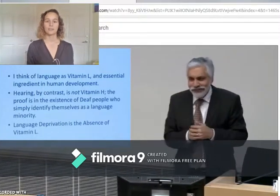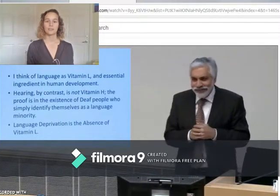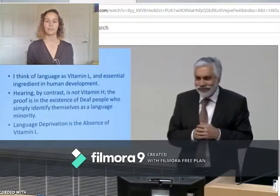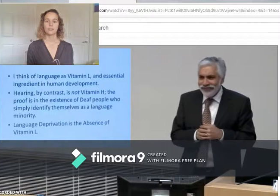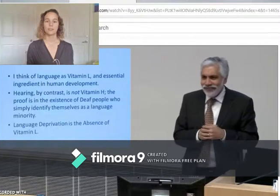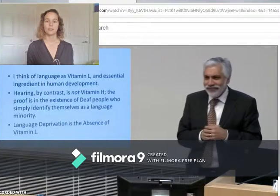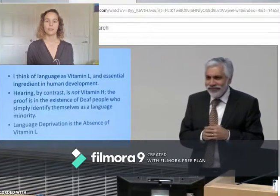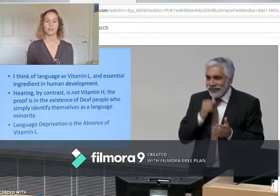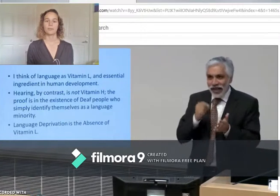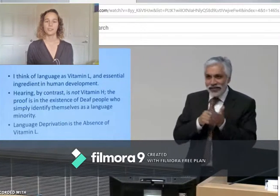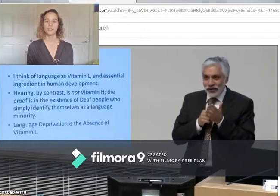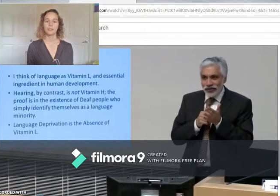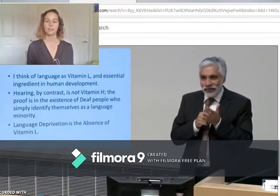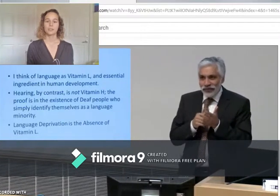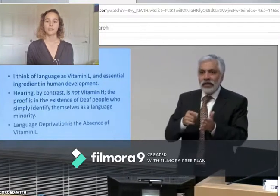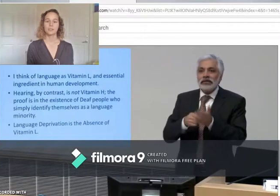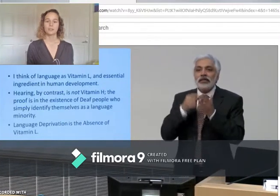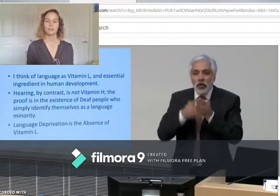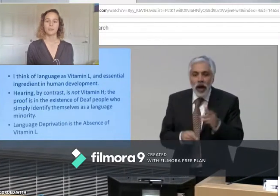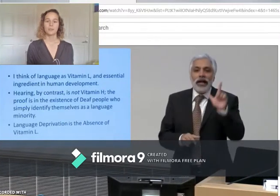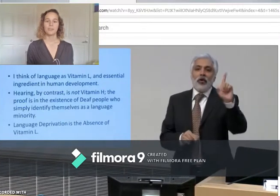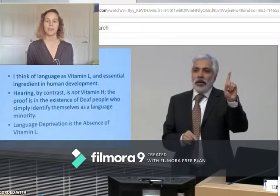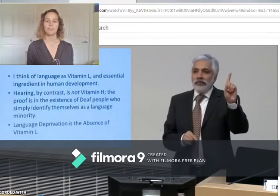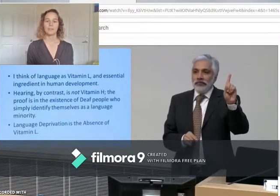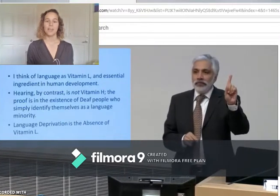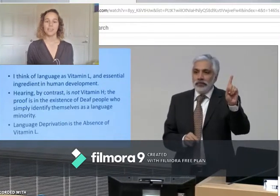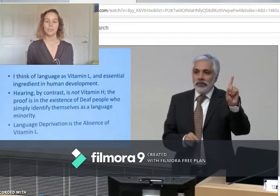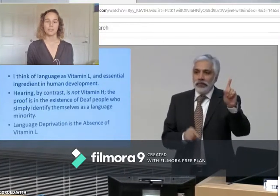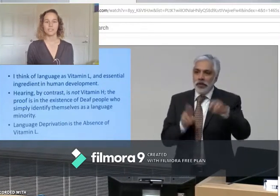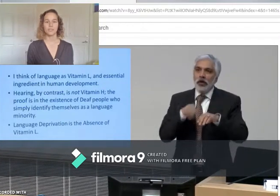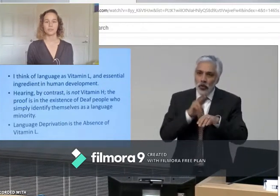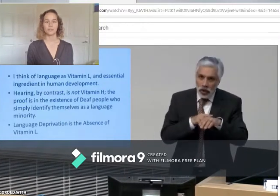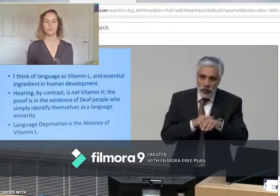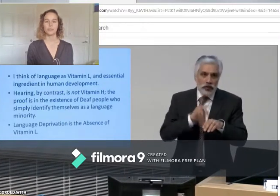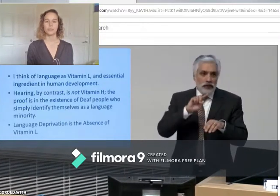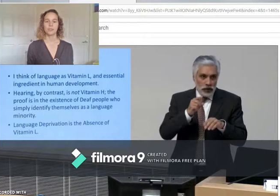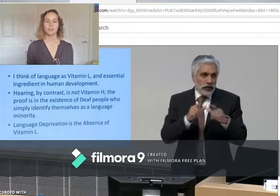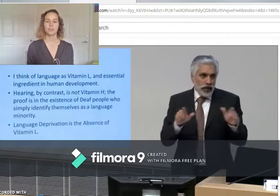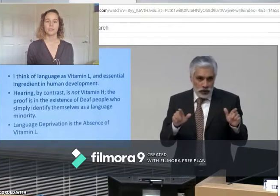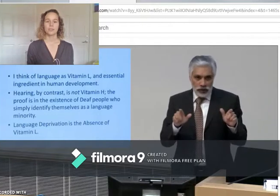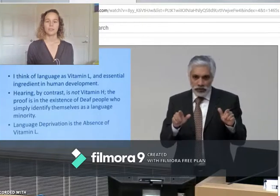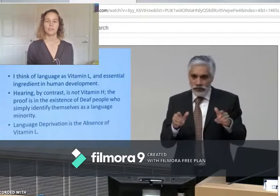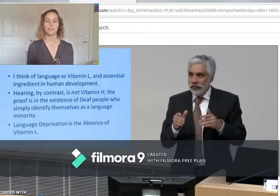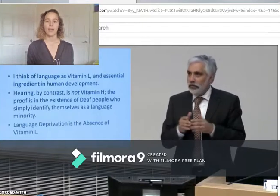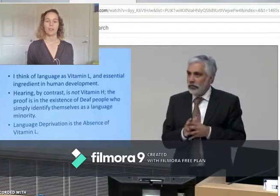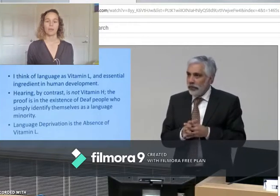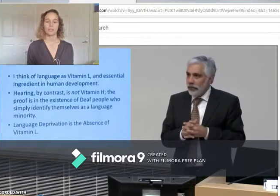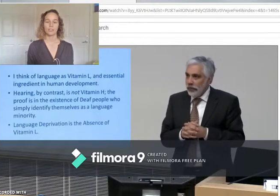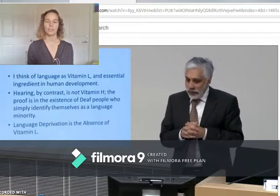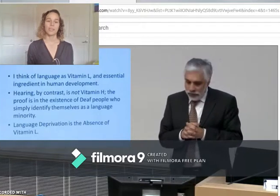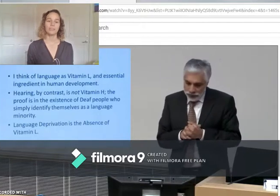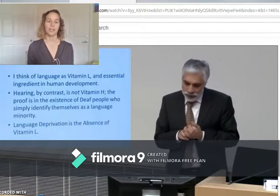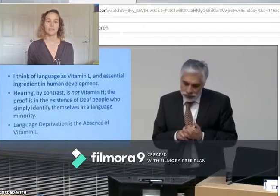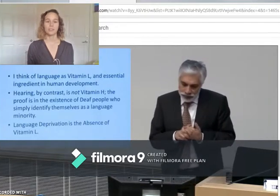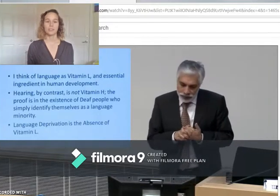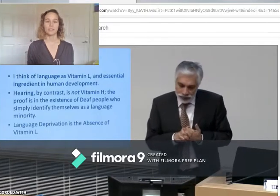aka language. Some people say vitamin H, but that's not true. It's your L1,